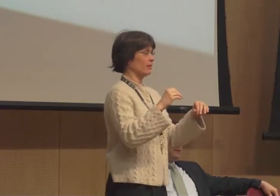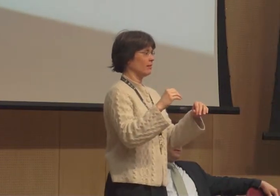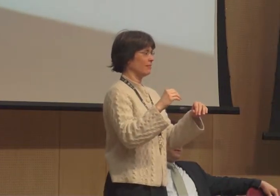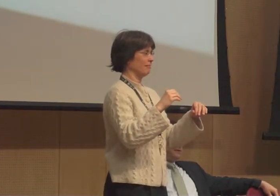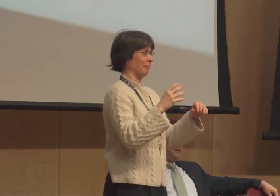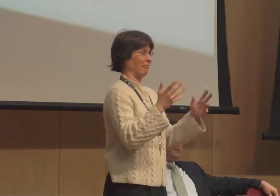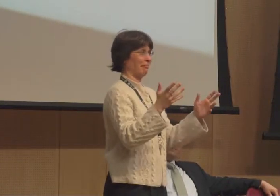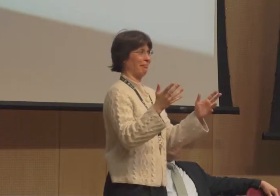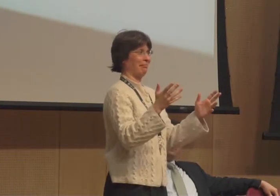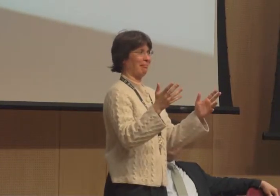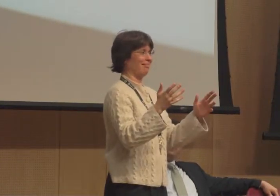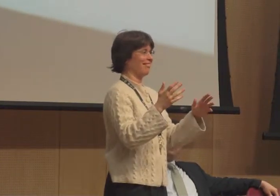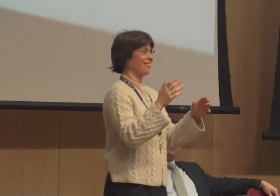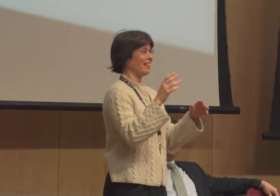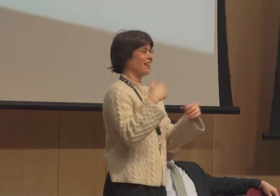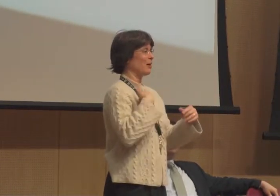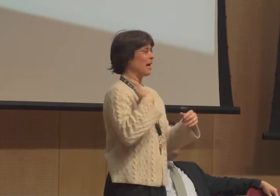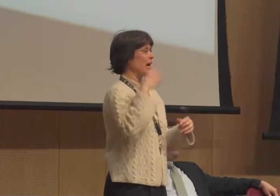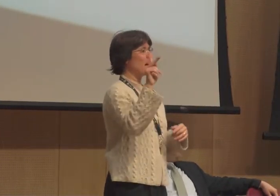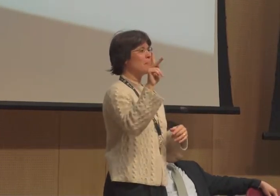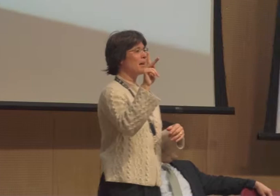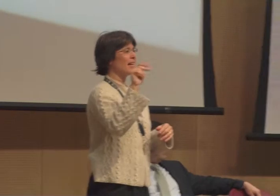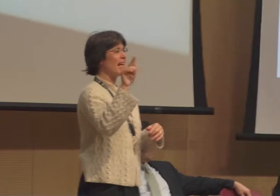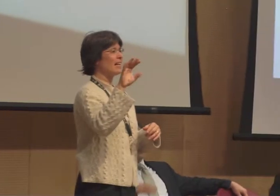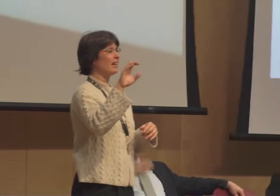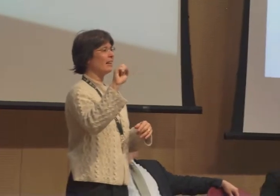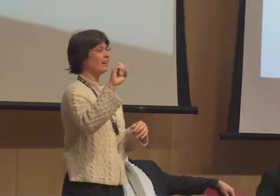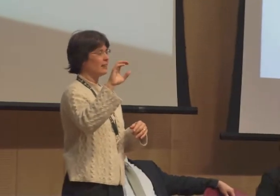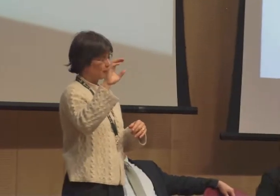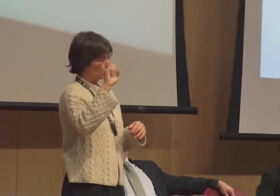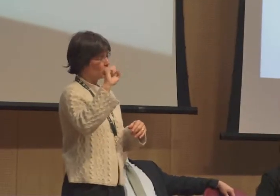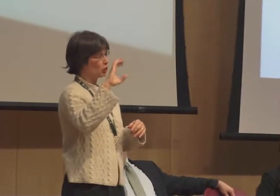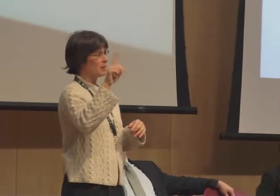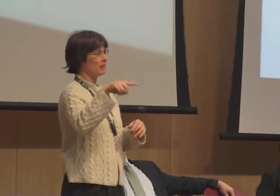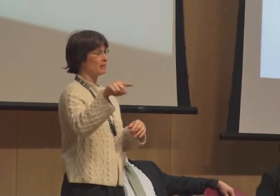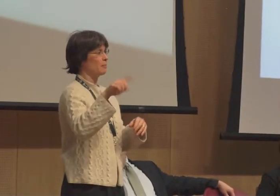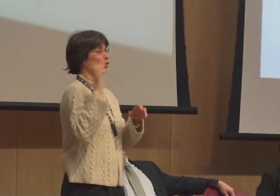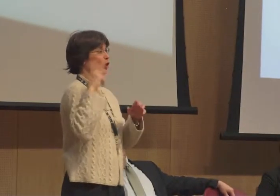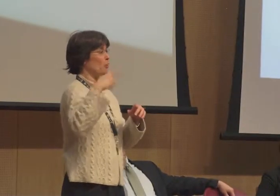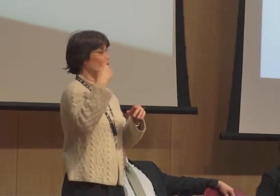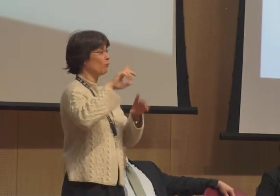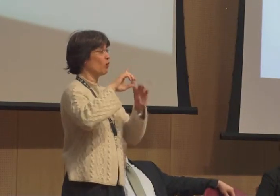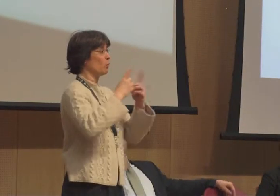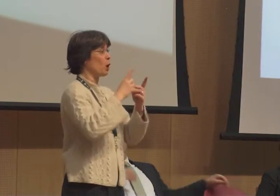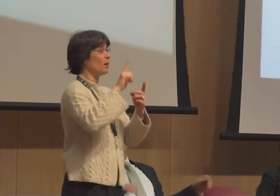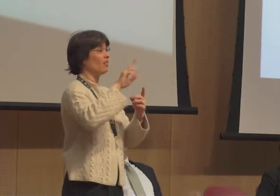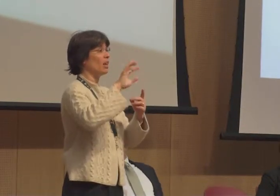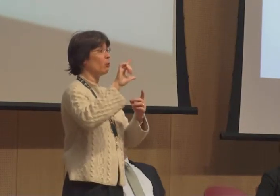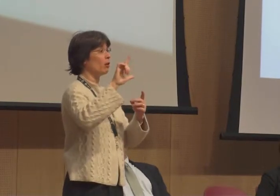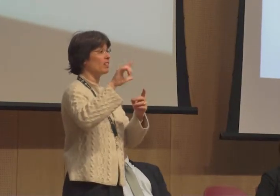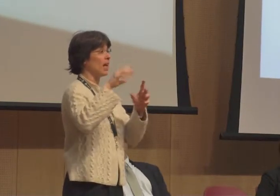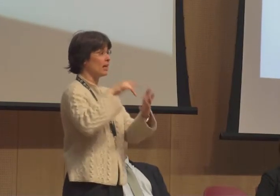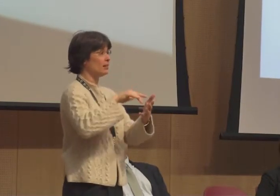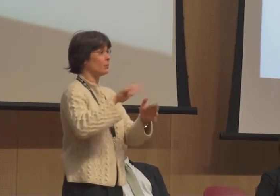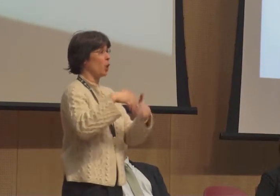Can everybody in the back see? Okay, I'm Katie Smith, chairperson for the Department of Liberal Studies. We